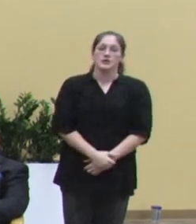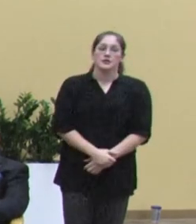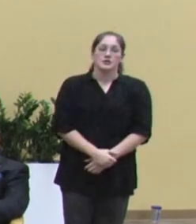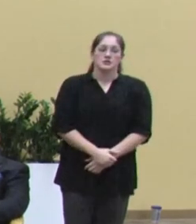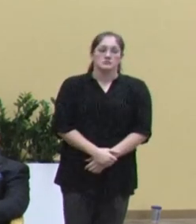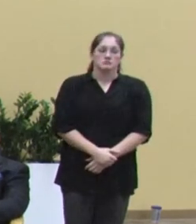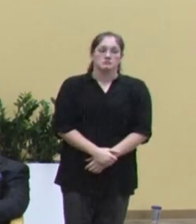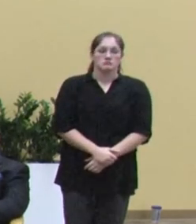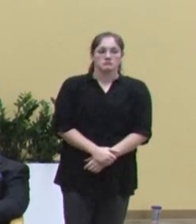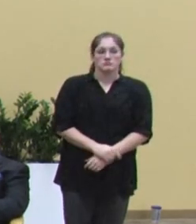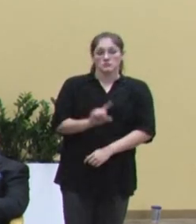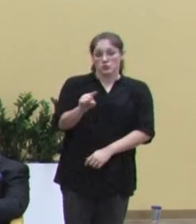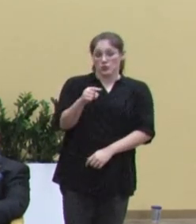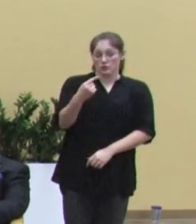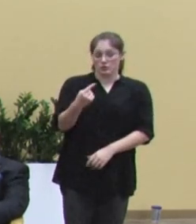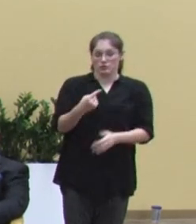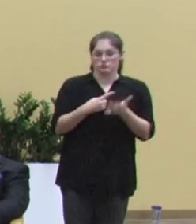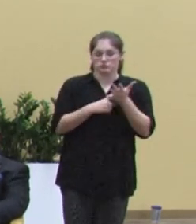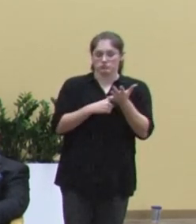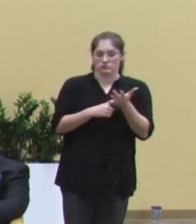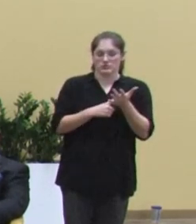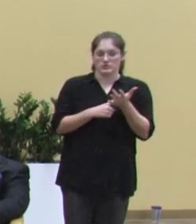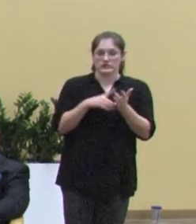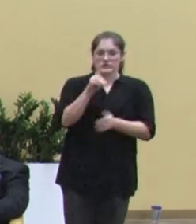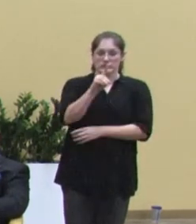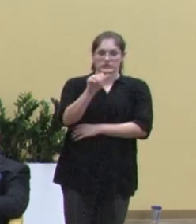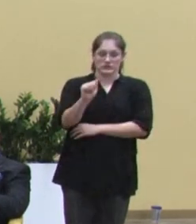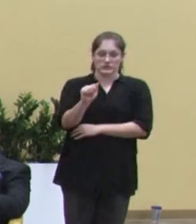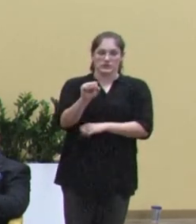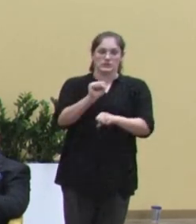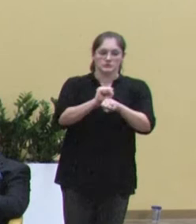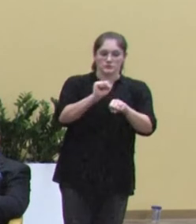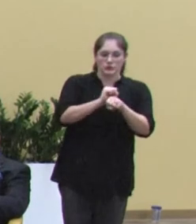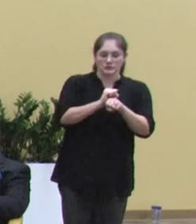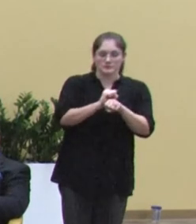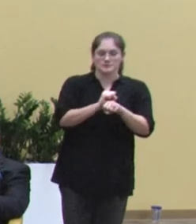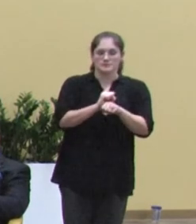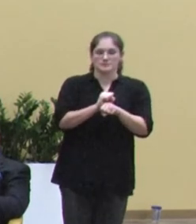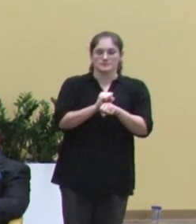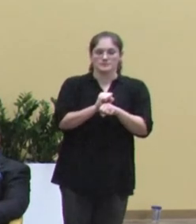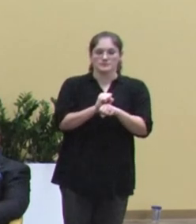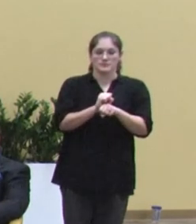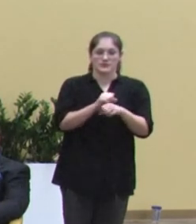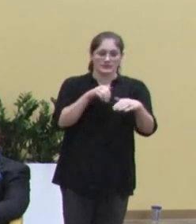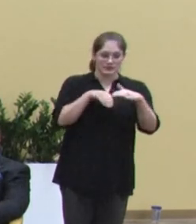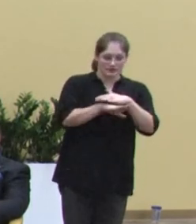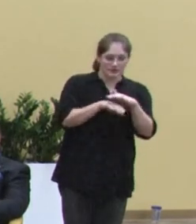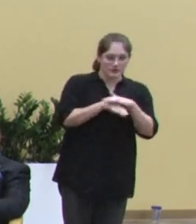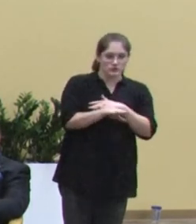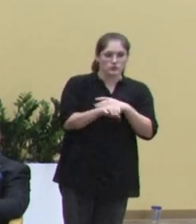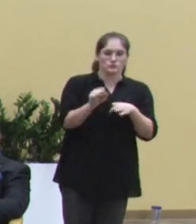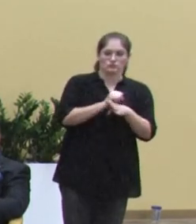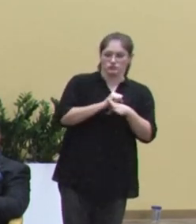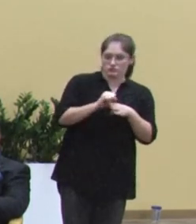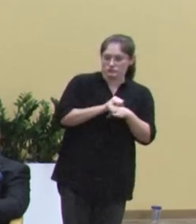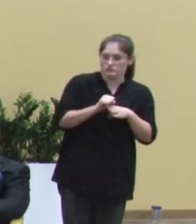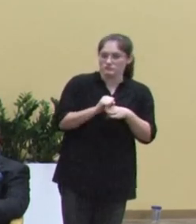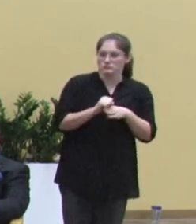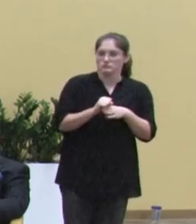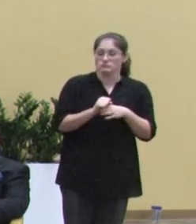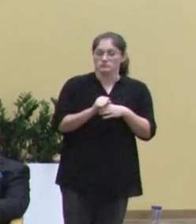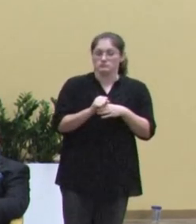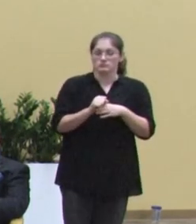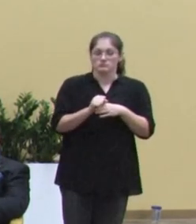of disability employment and access to correct training and the